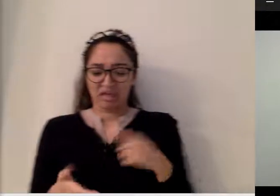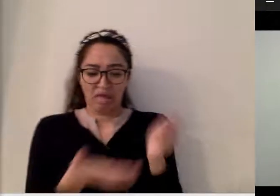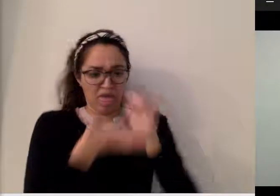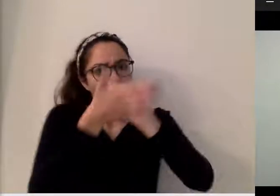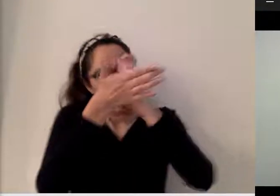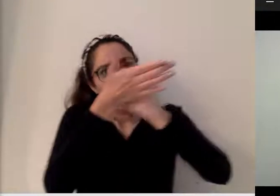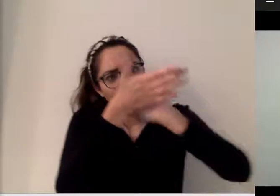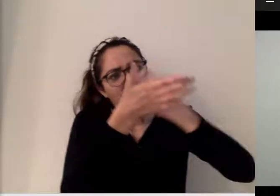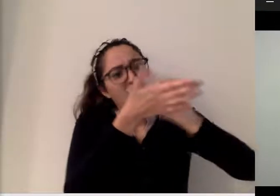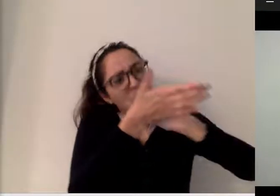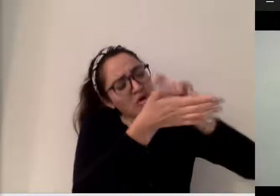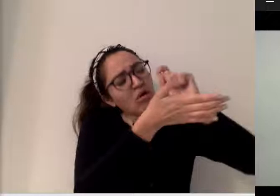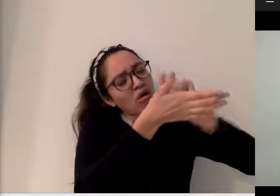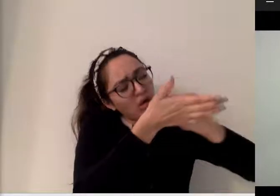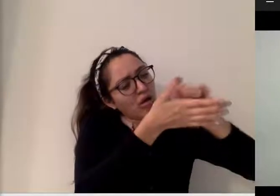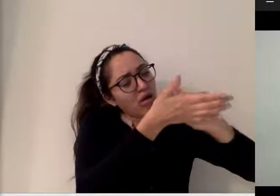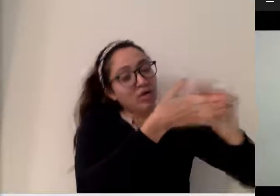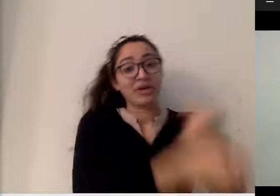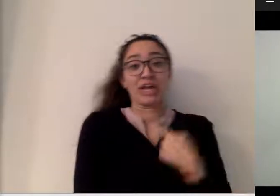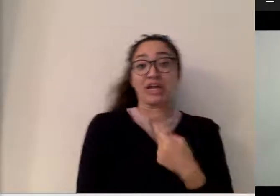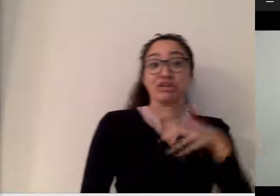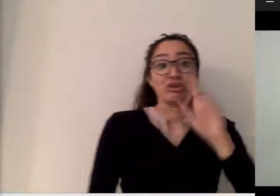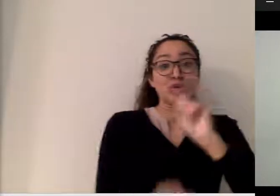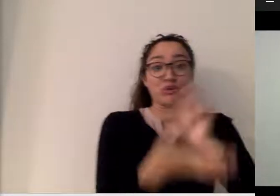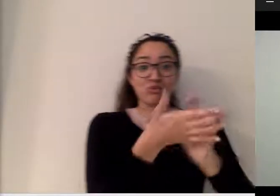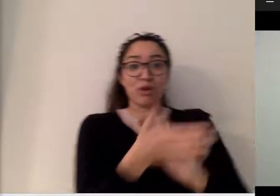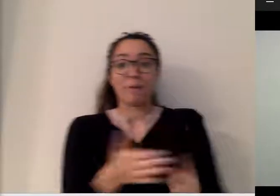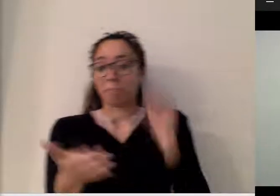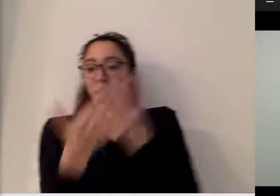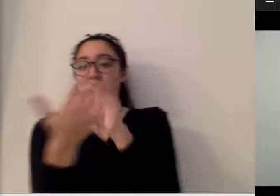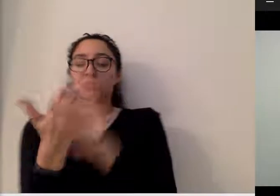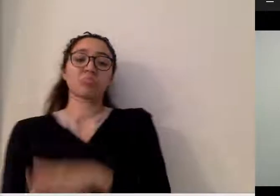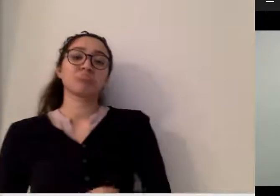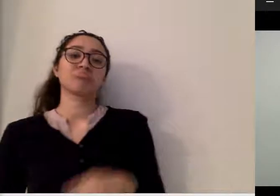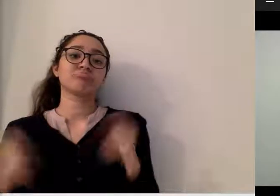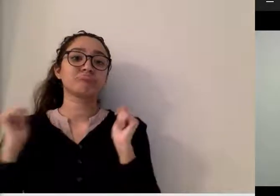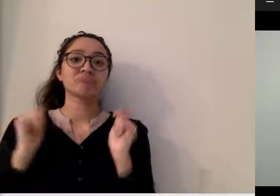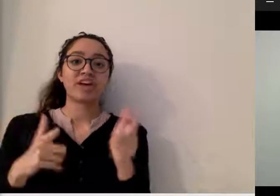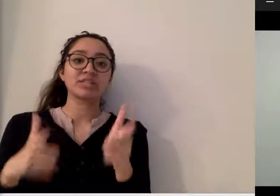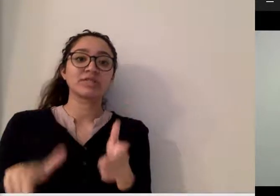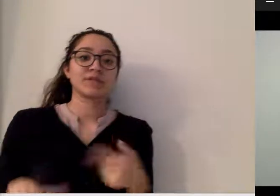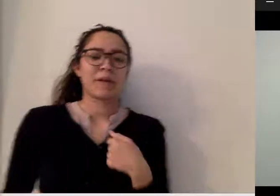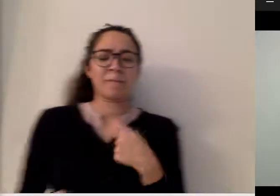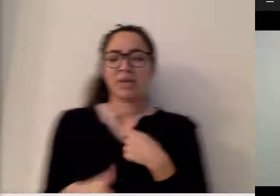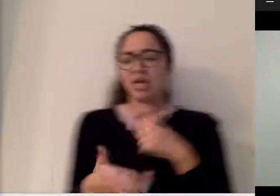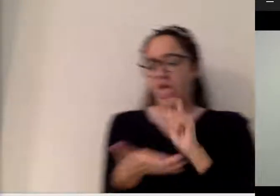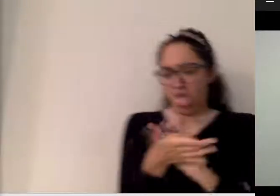and I'm going really slowly, and you're writing your abbreviation down and then going fast, and then when